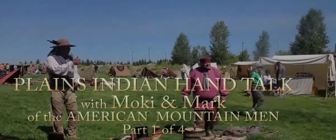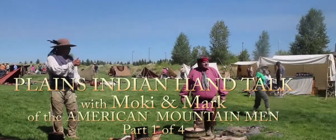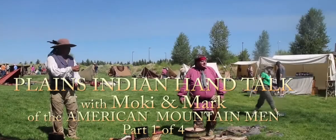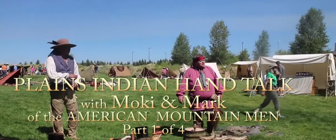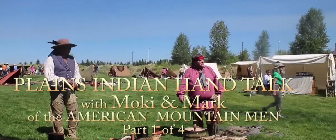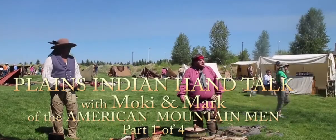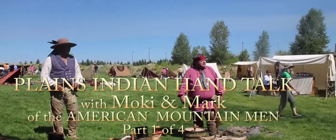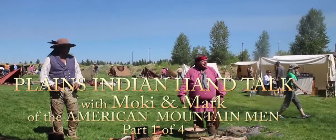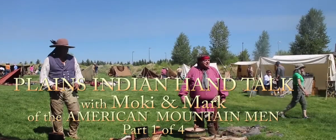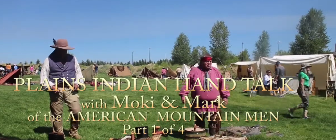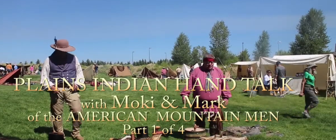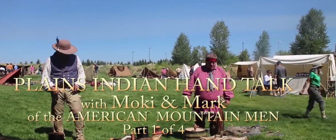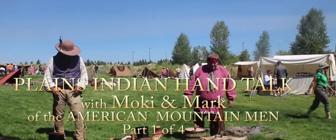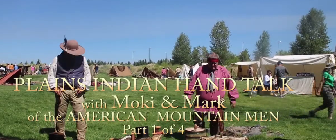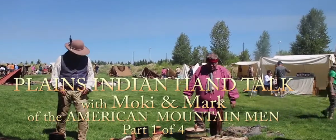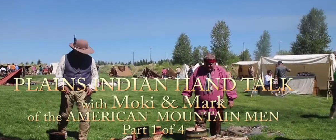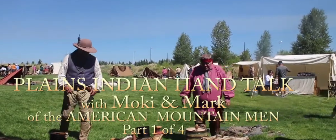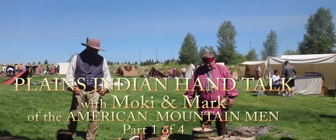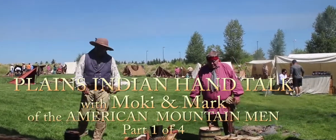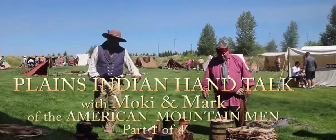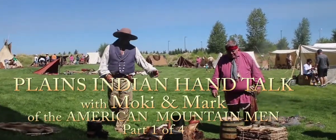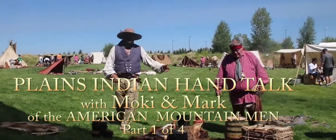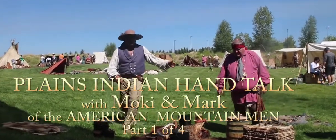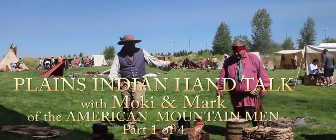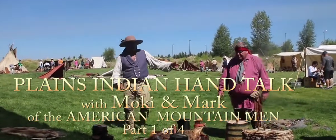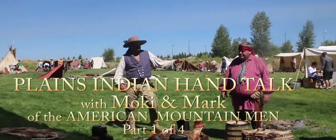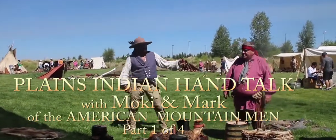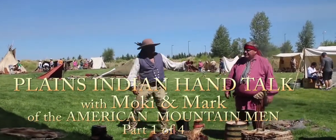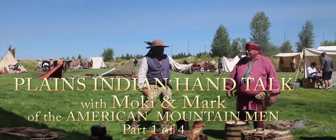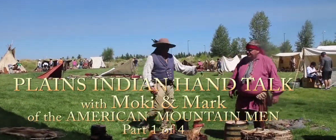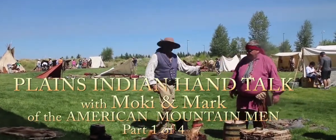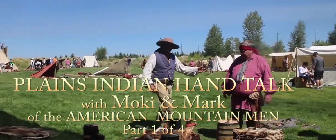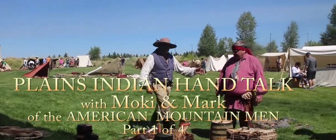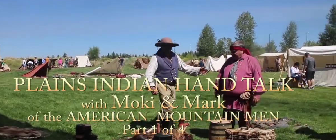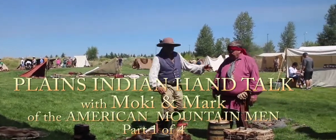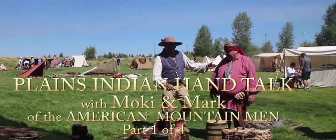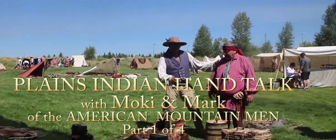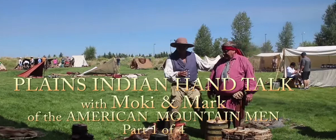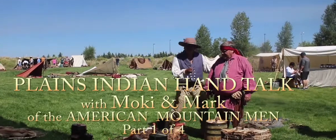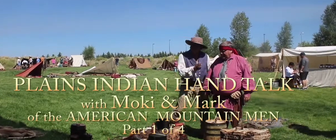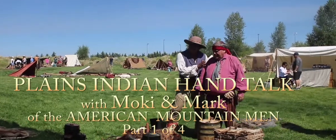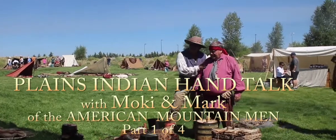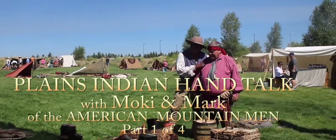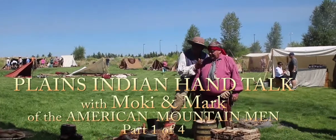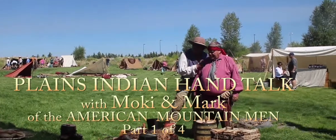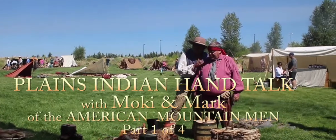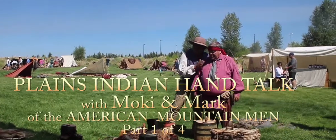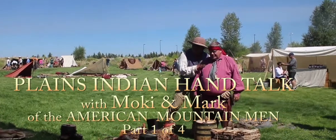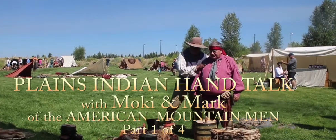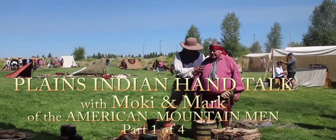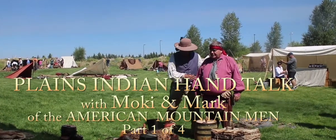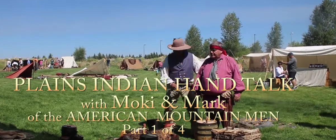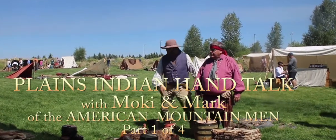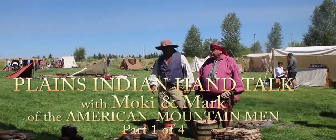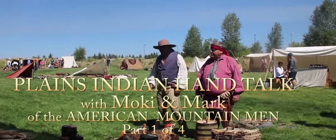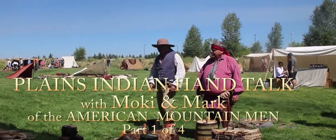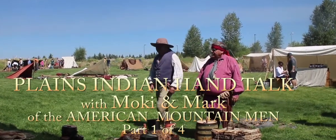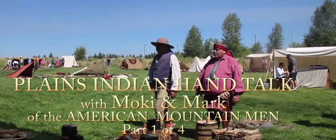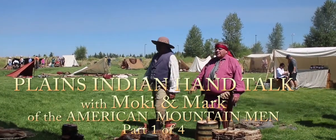sounds good. You want us to sell some of it for you? And this is Mark Wardle. He's going to help me because I'm very slow. Anyway. Wait a